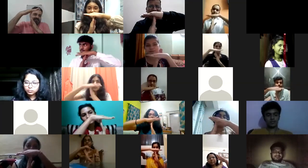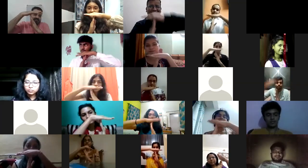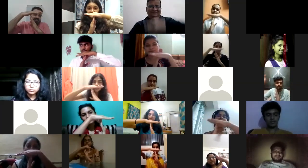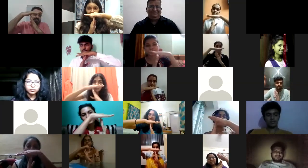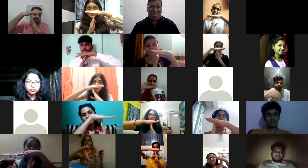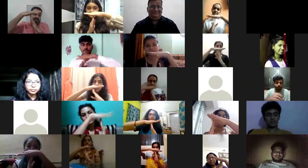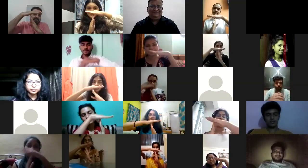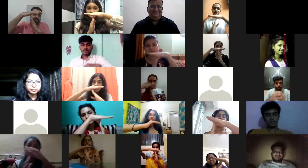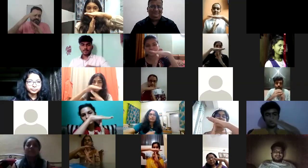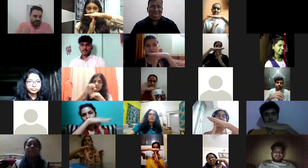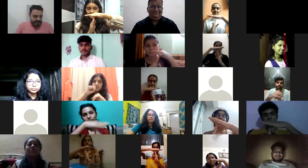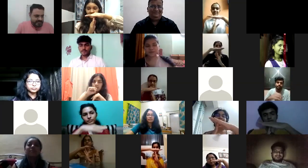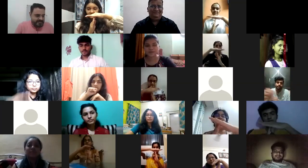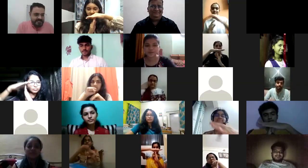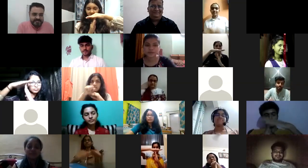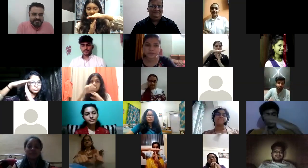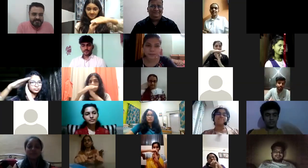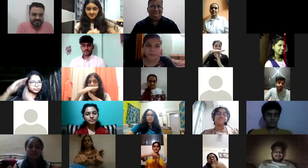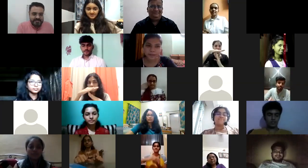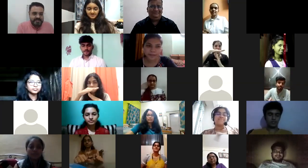So this is break. Okay.